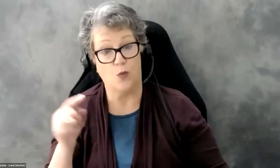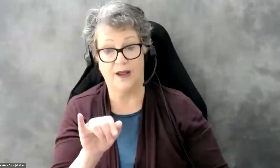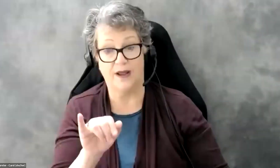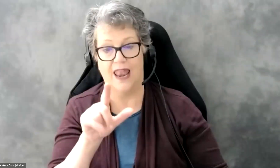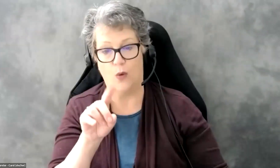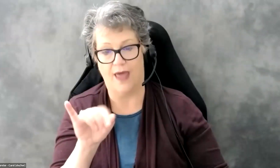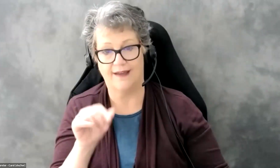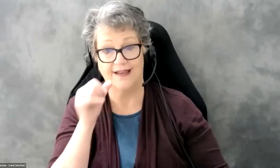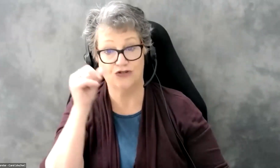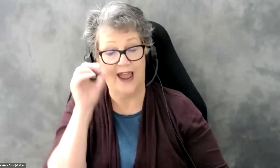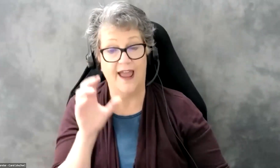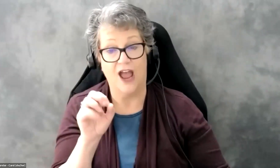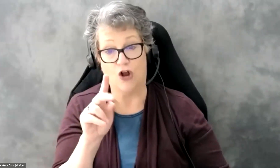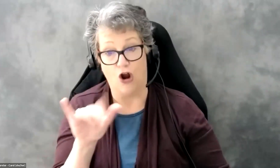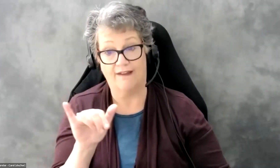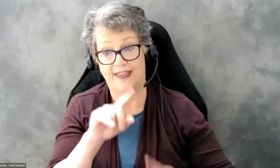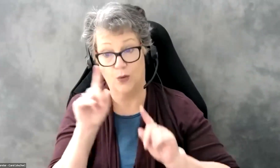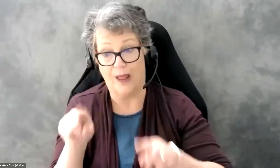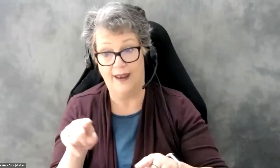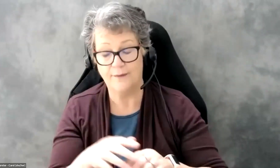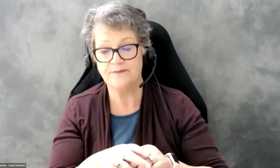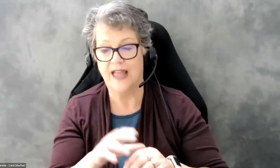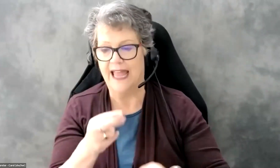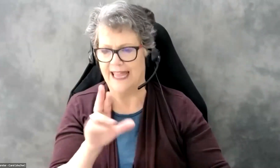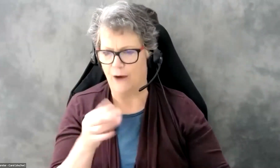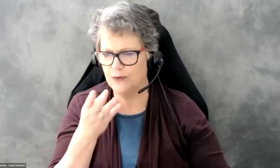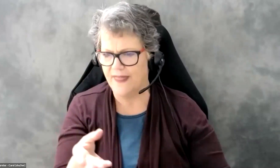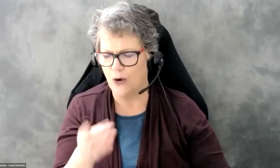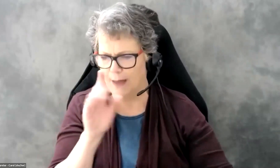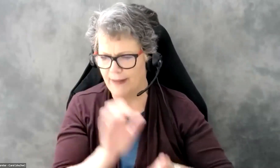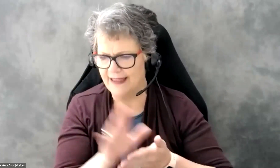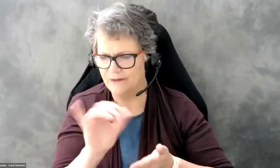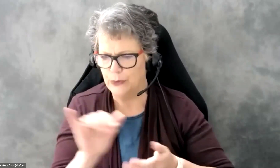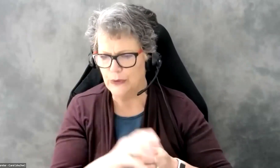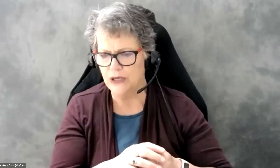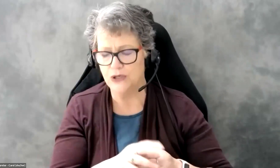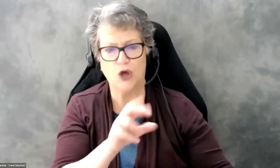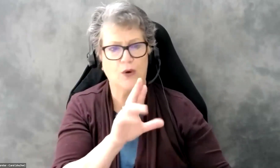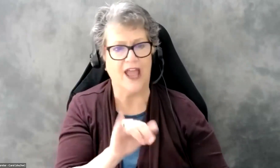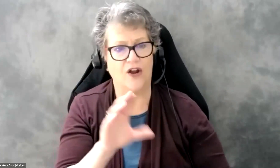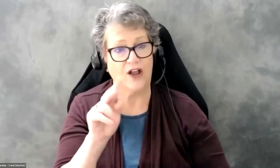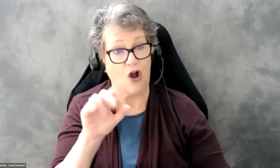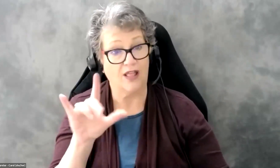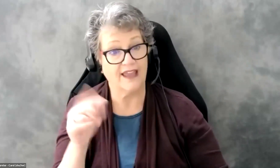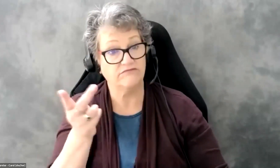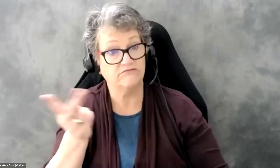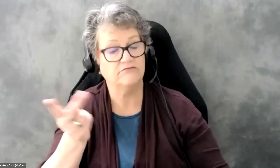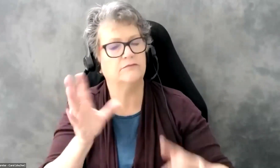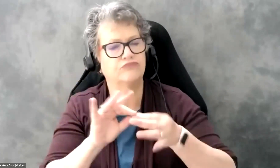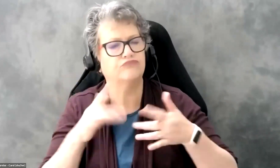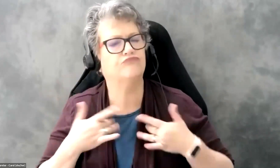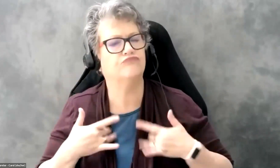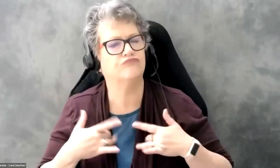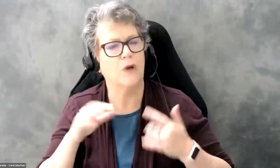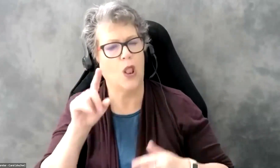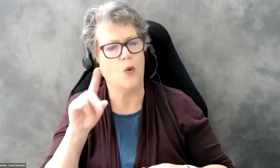and Carly was able to go down there, and Gary was down there too, I believe. So, Gary and Carly, you want to give us just a little update on, about